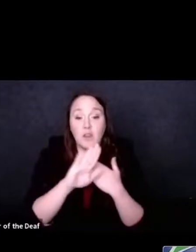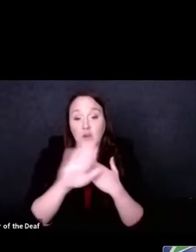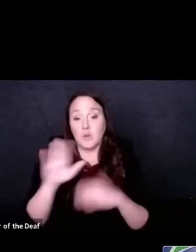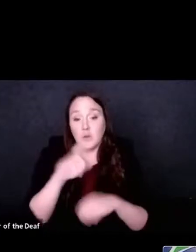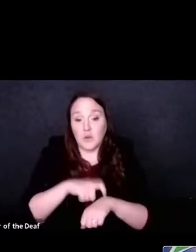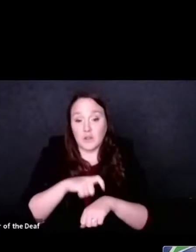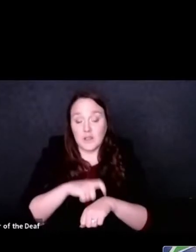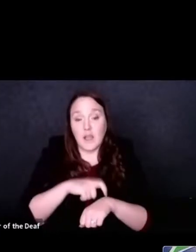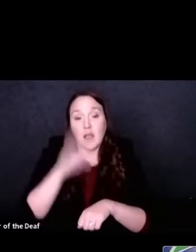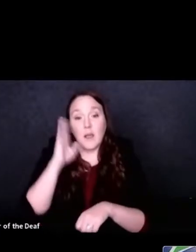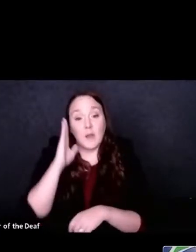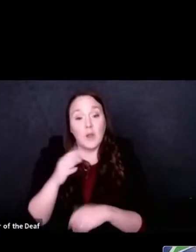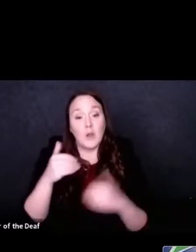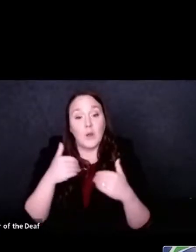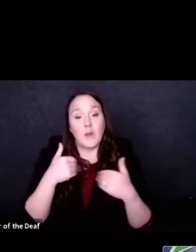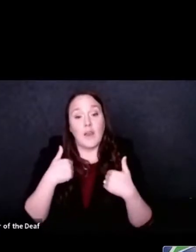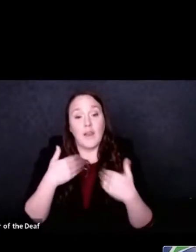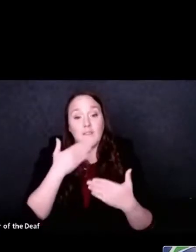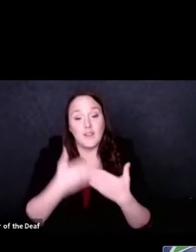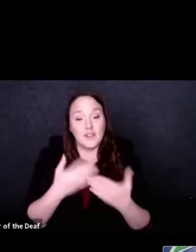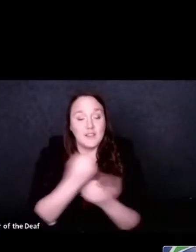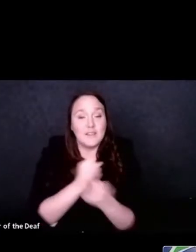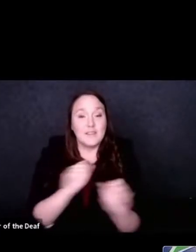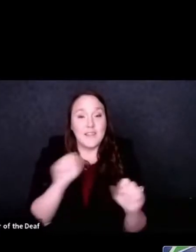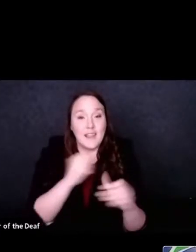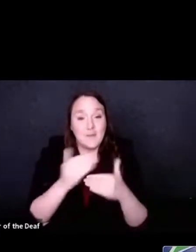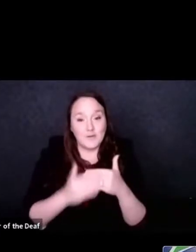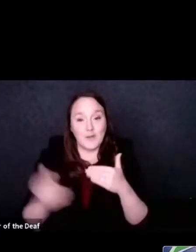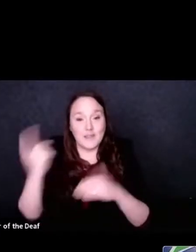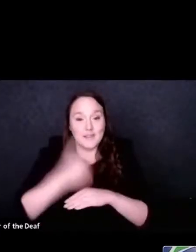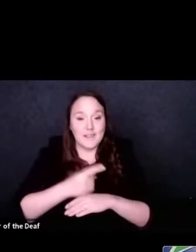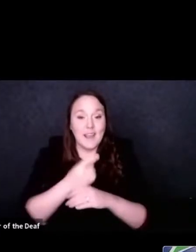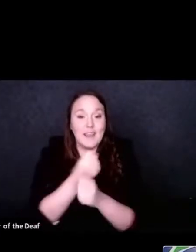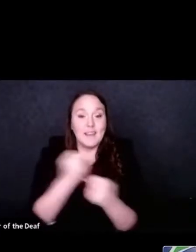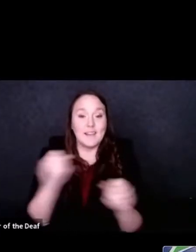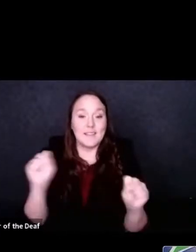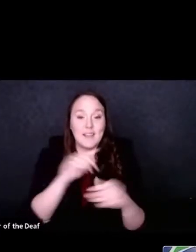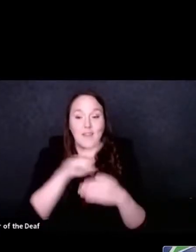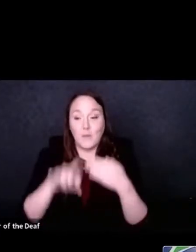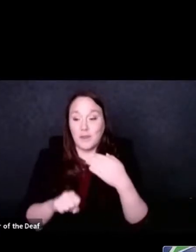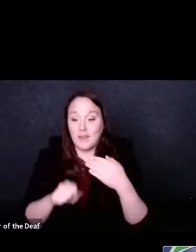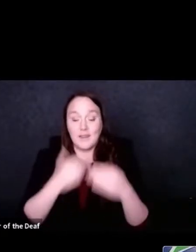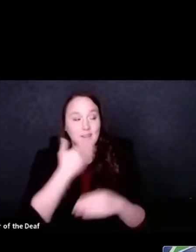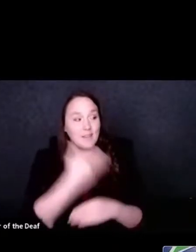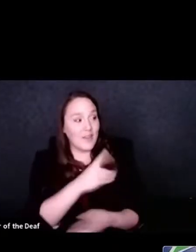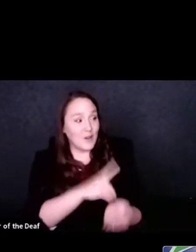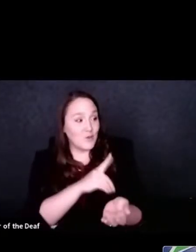and we hope you have a good and safe rest of your day and a safe weekend. Thank you, Dr. Gray. Thank you.